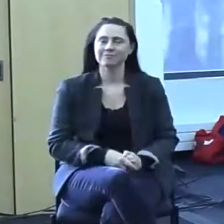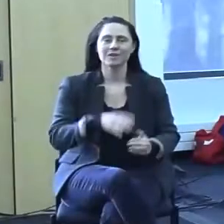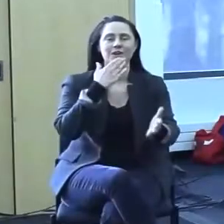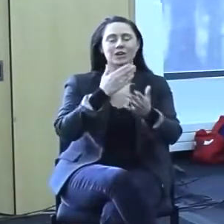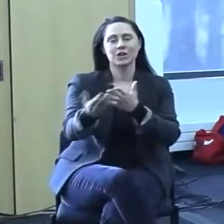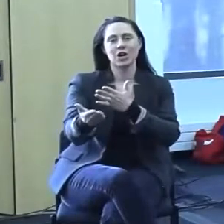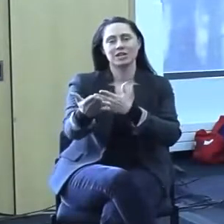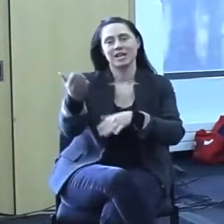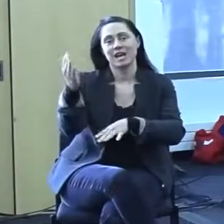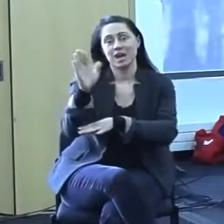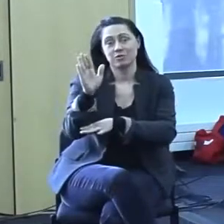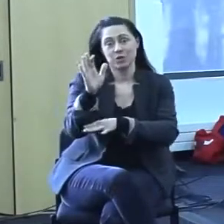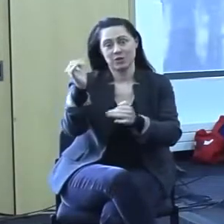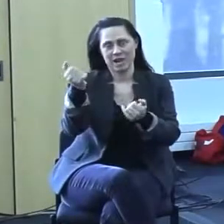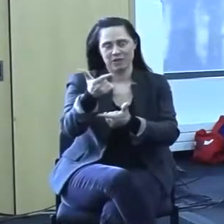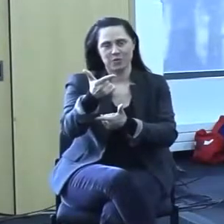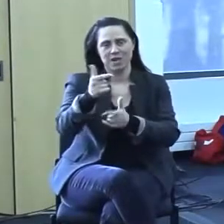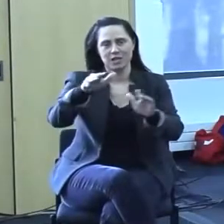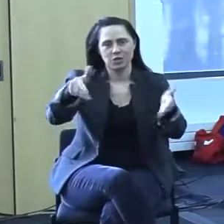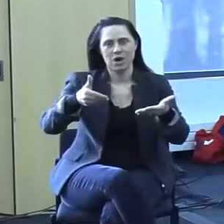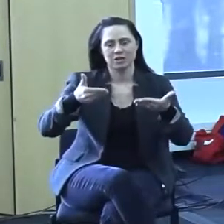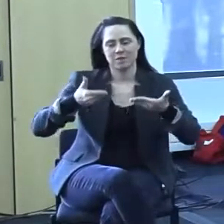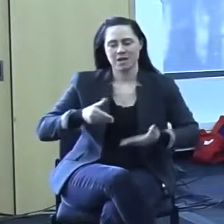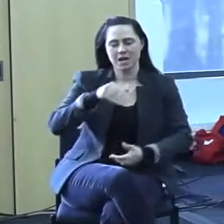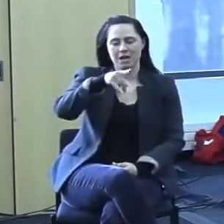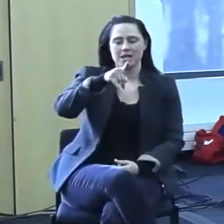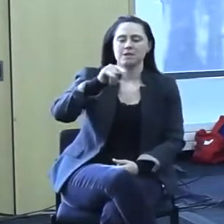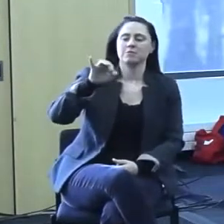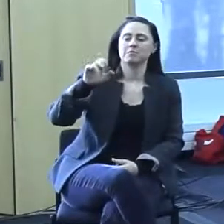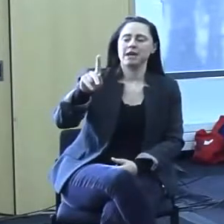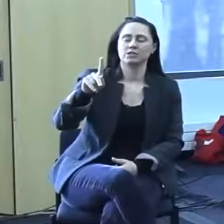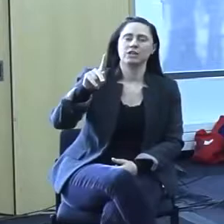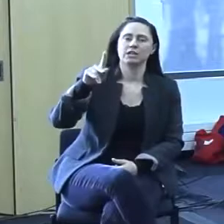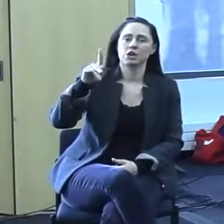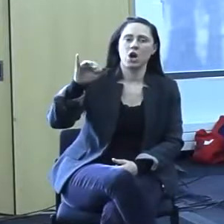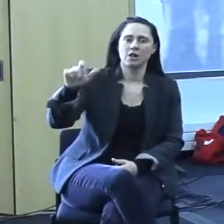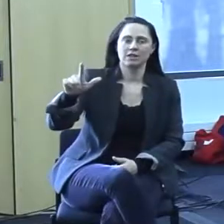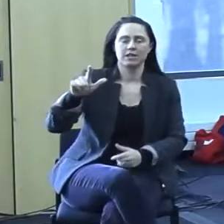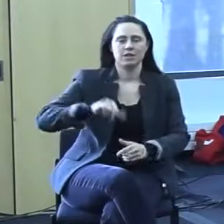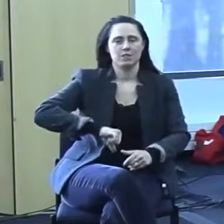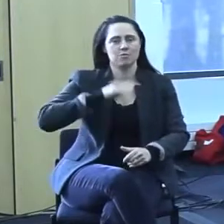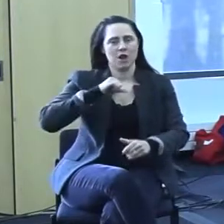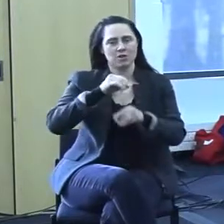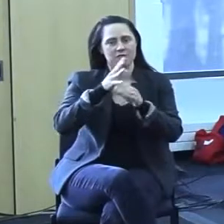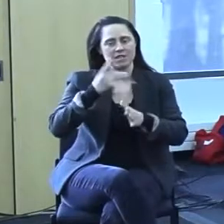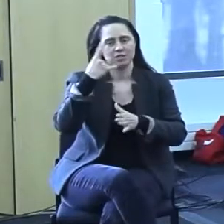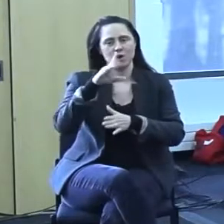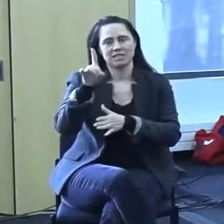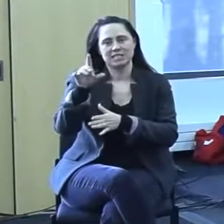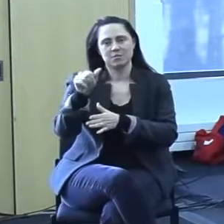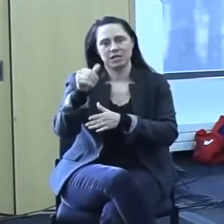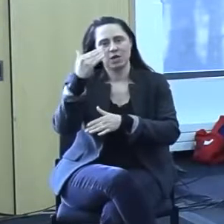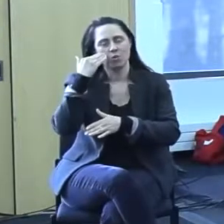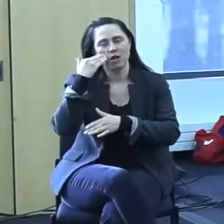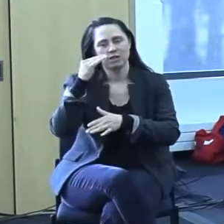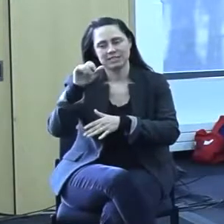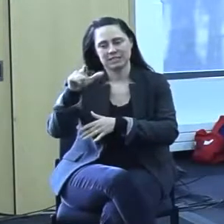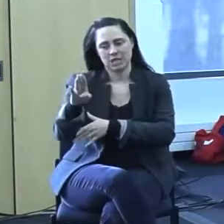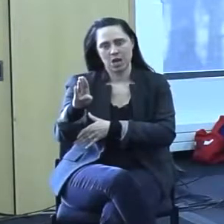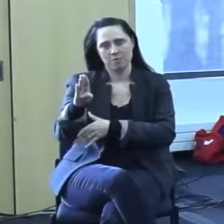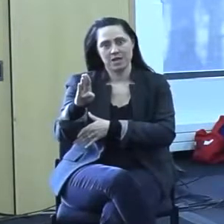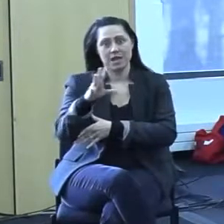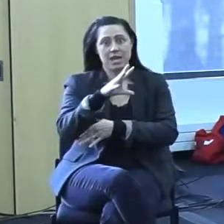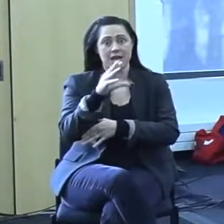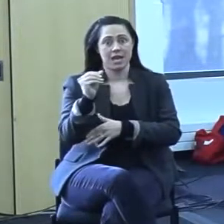Good afternoon, everyone, and welcome. I am Patrick Hall, the proud club advisor of Disability Awareness Club, one of the